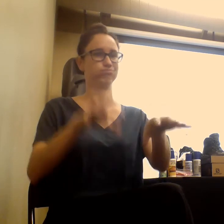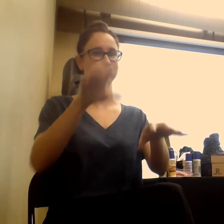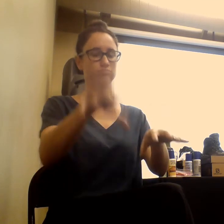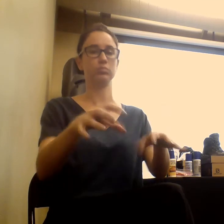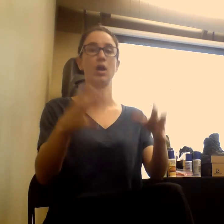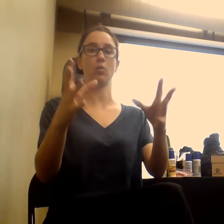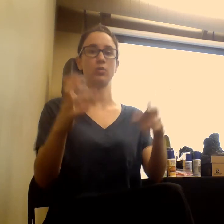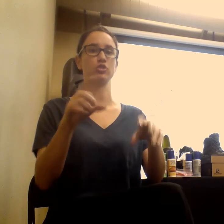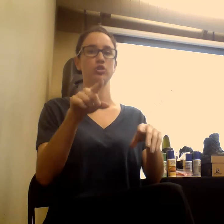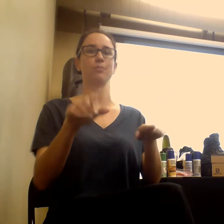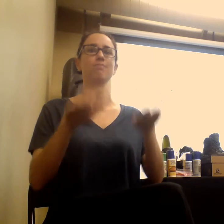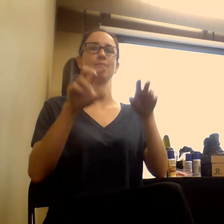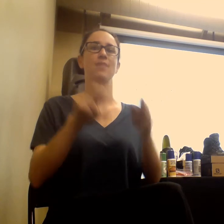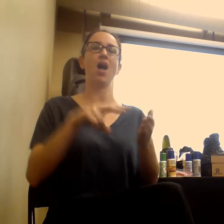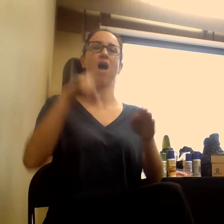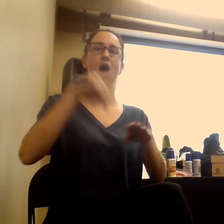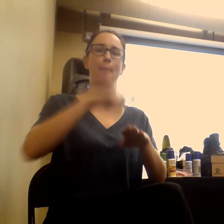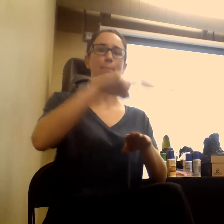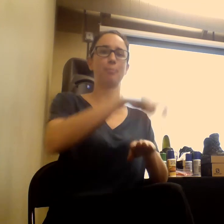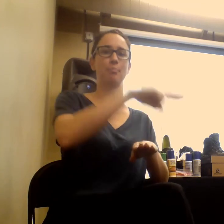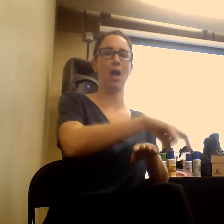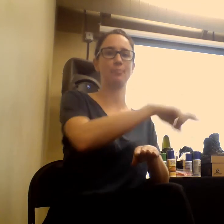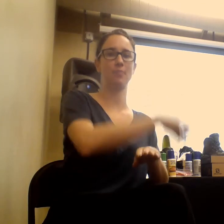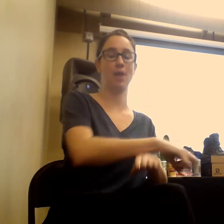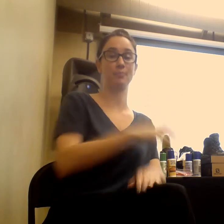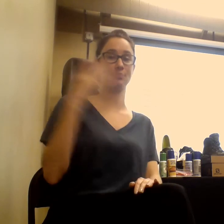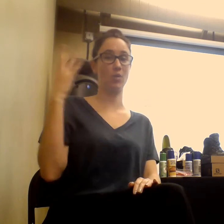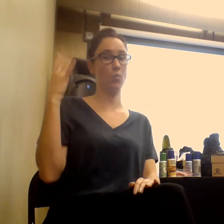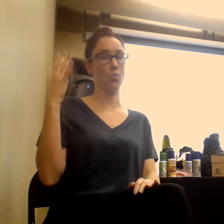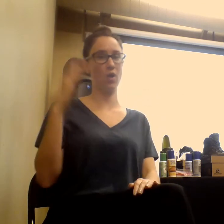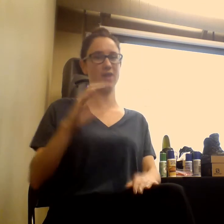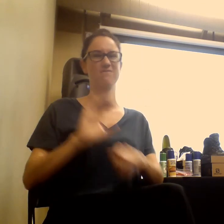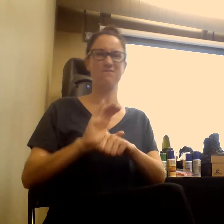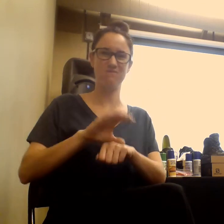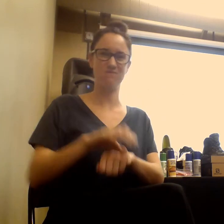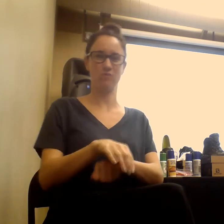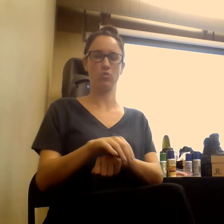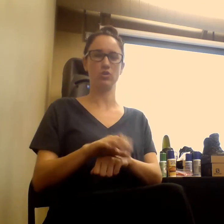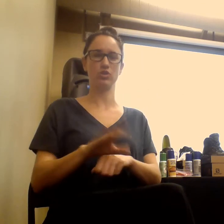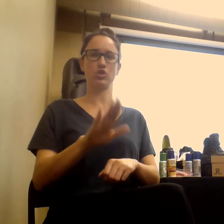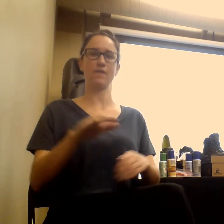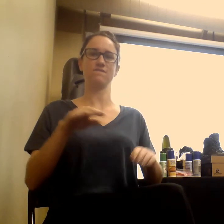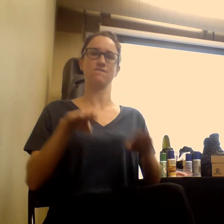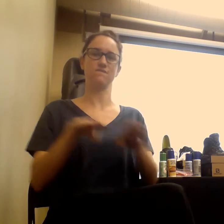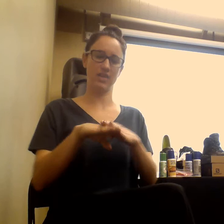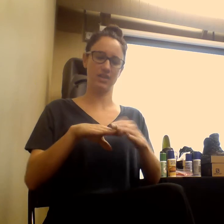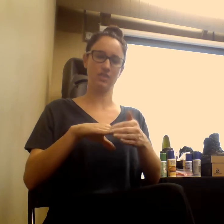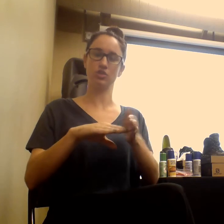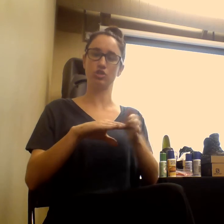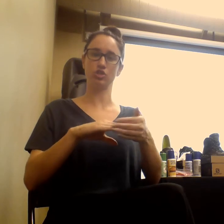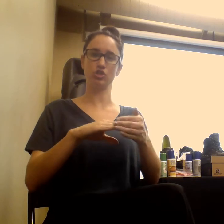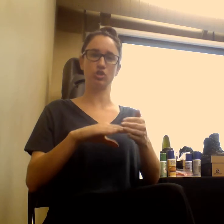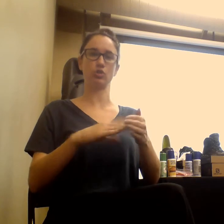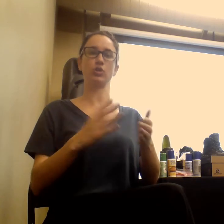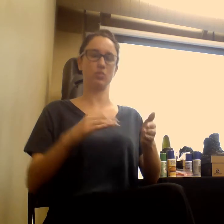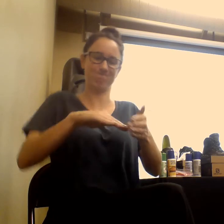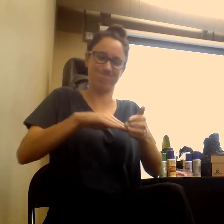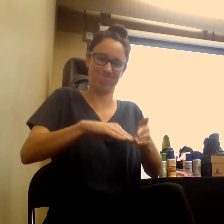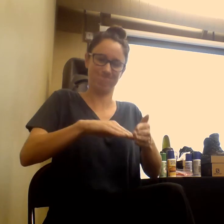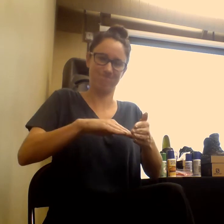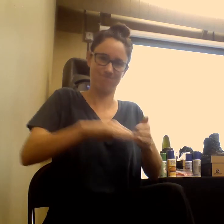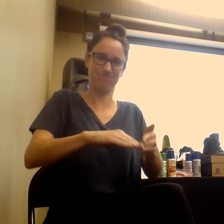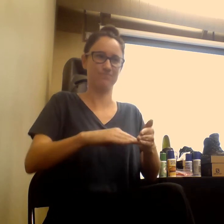to bunny hop down that. I want you to put a lot of force, trying to force your feet forward. Try to make it